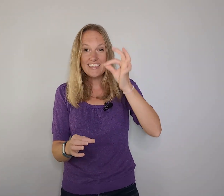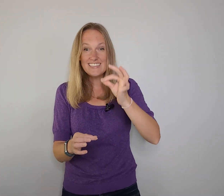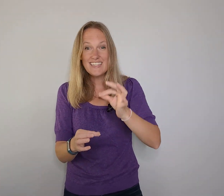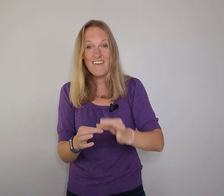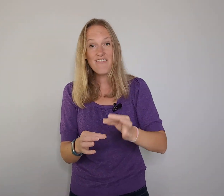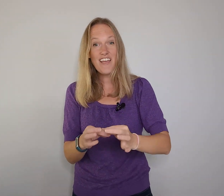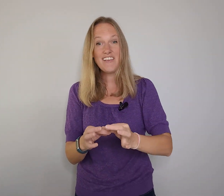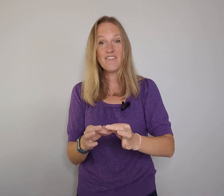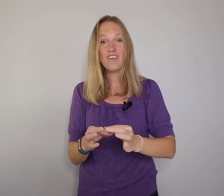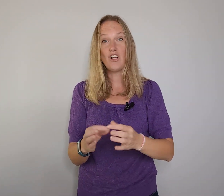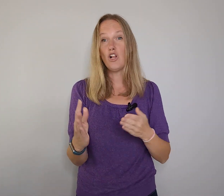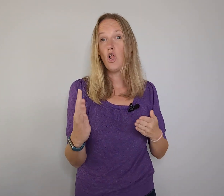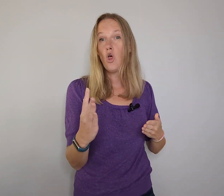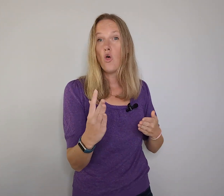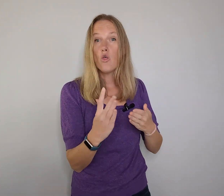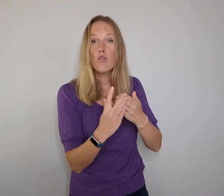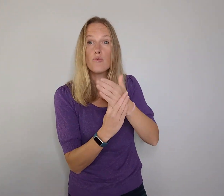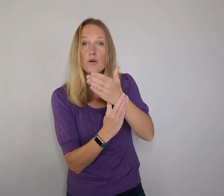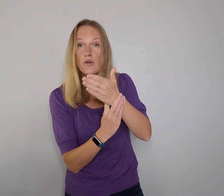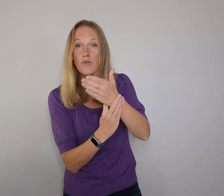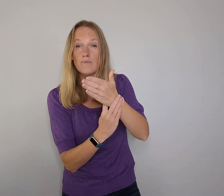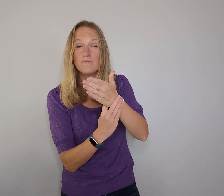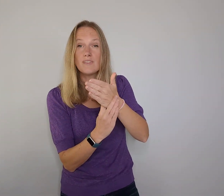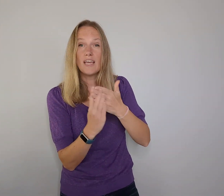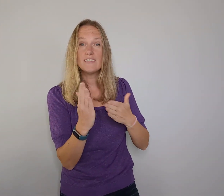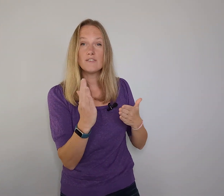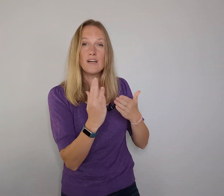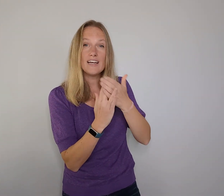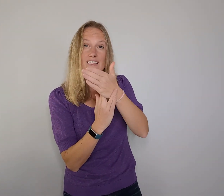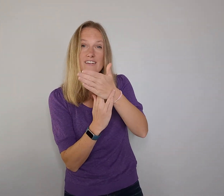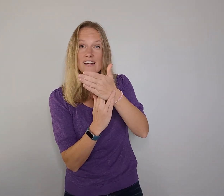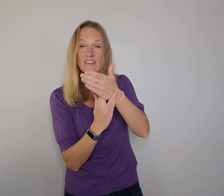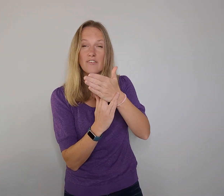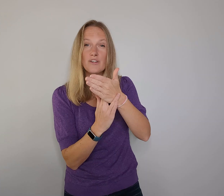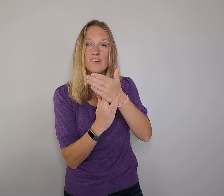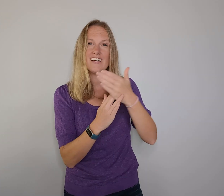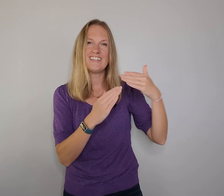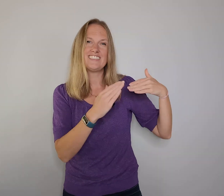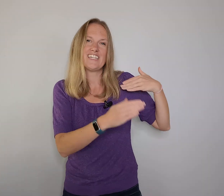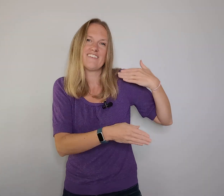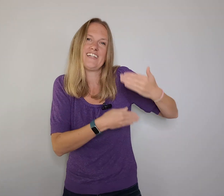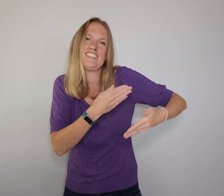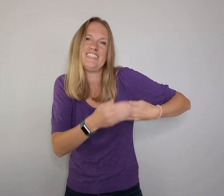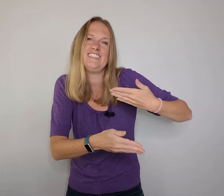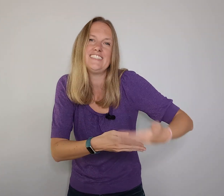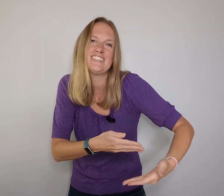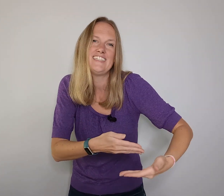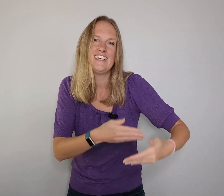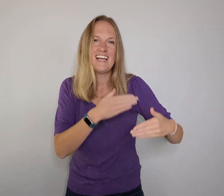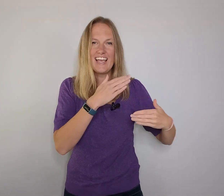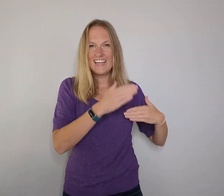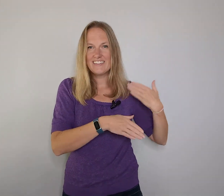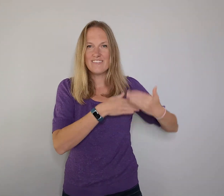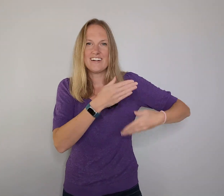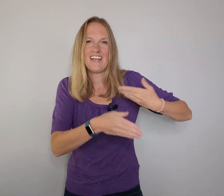is faithful through. Okay, so cut your hand through, and then generations, hand over